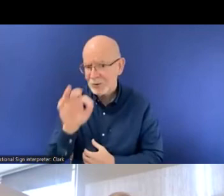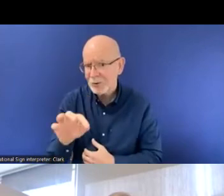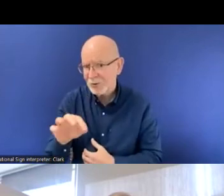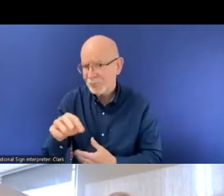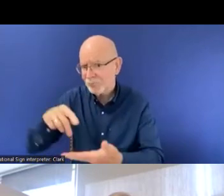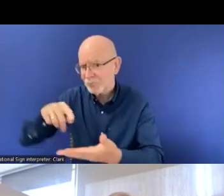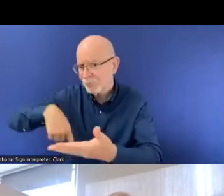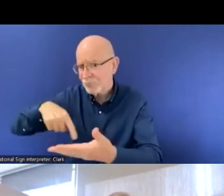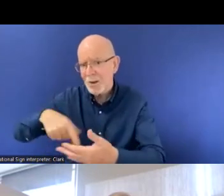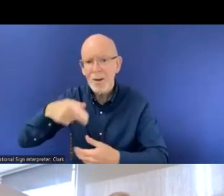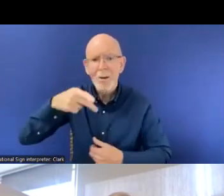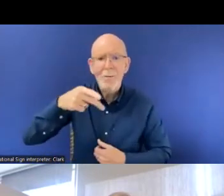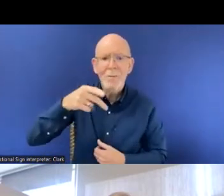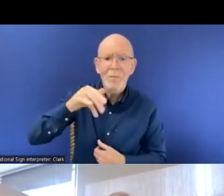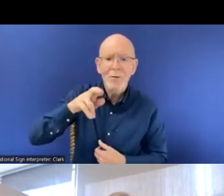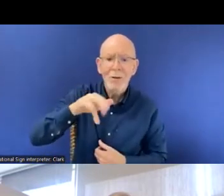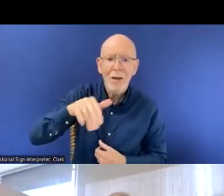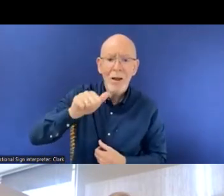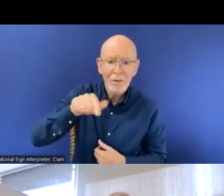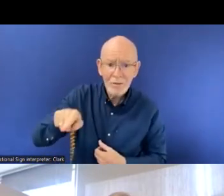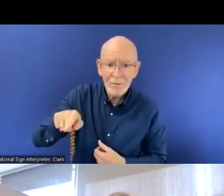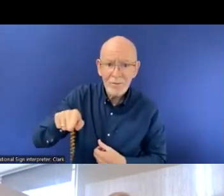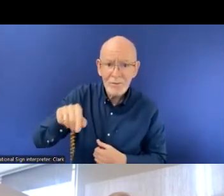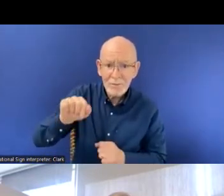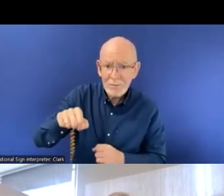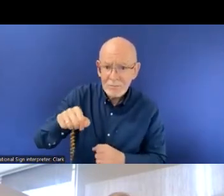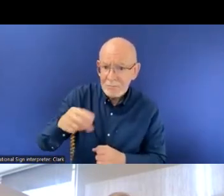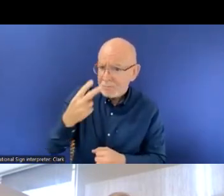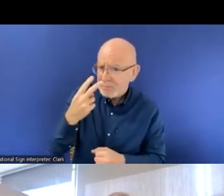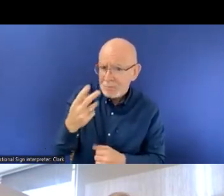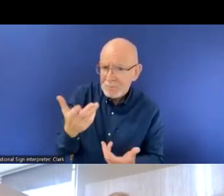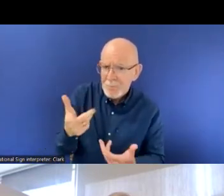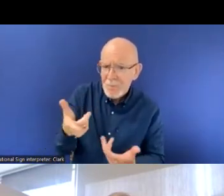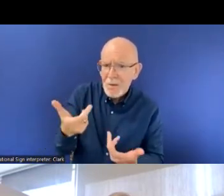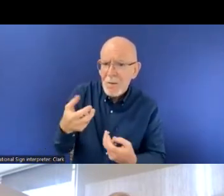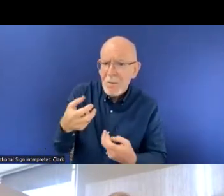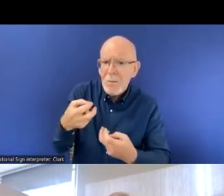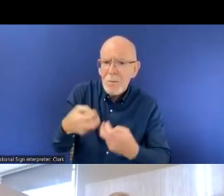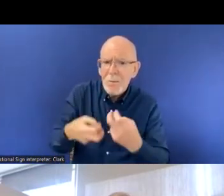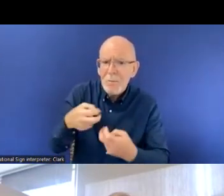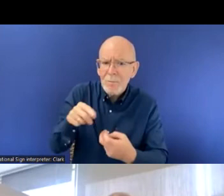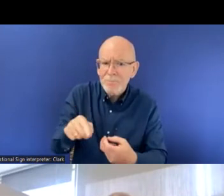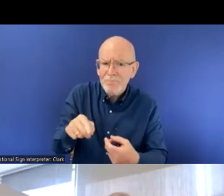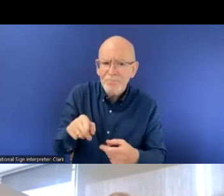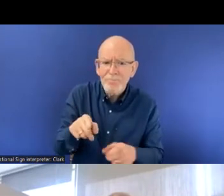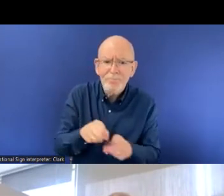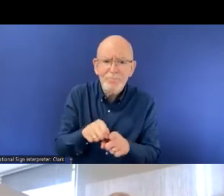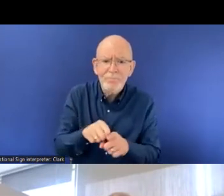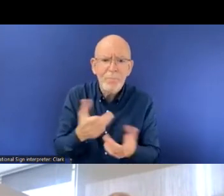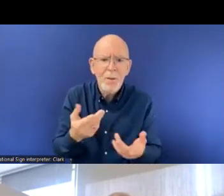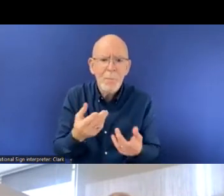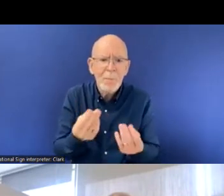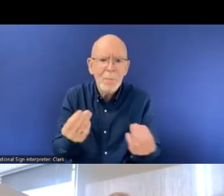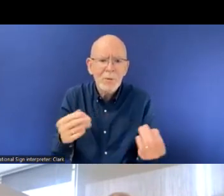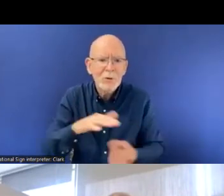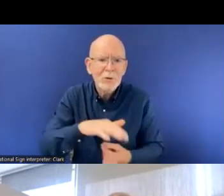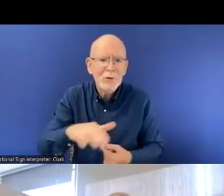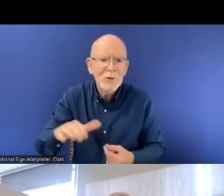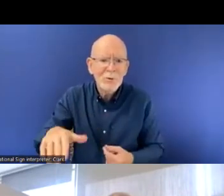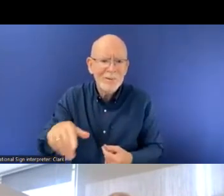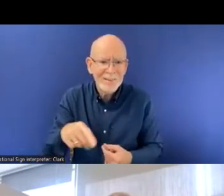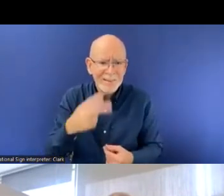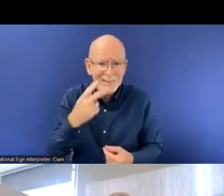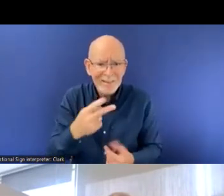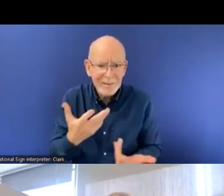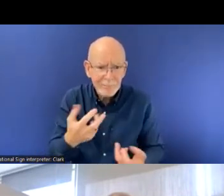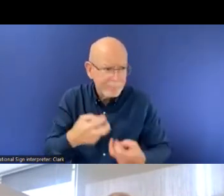like everyone has said, school eye health programs have been running for decades. We need to change the way we approach them. We approach them in silos,